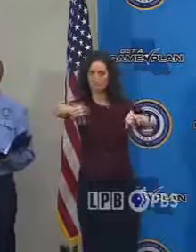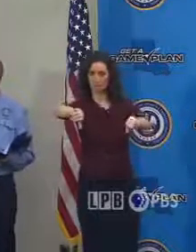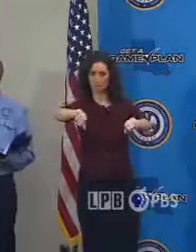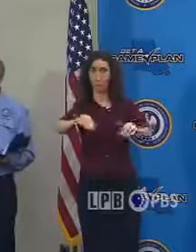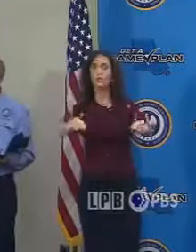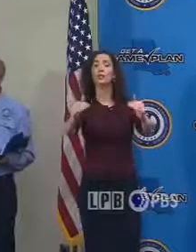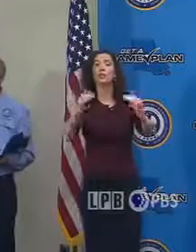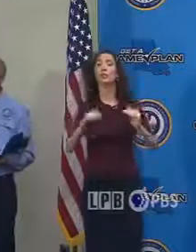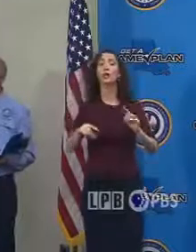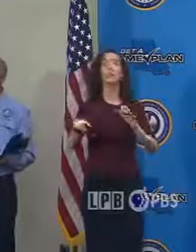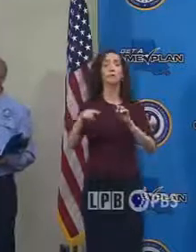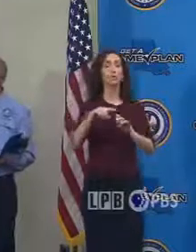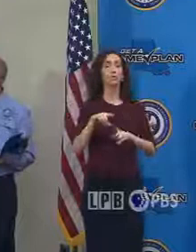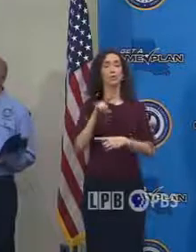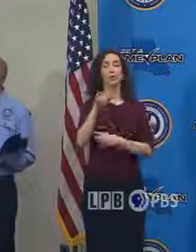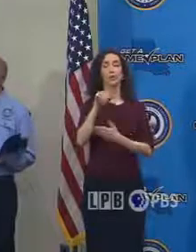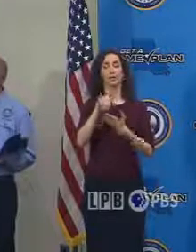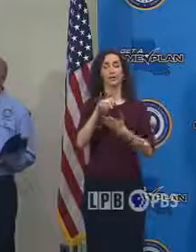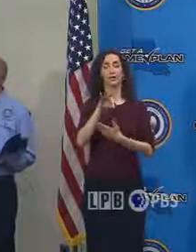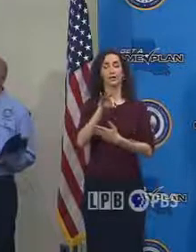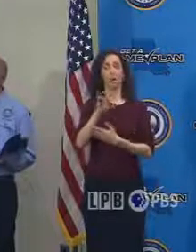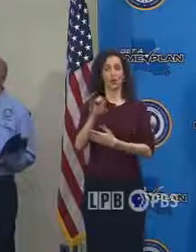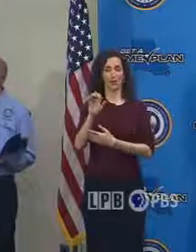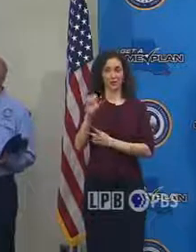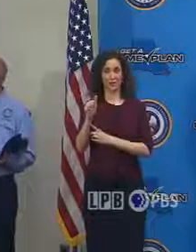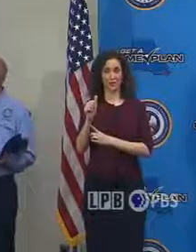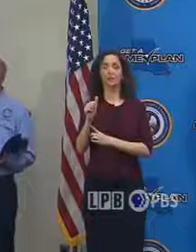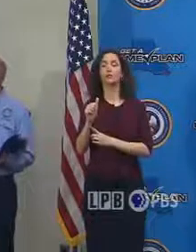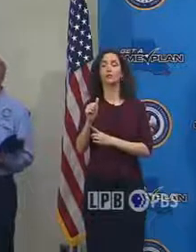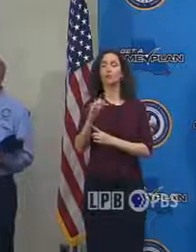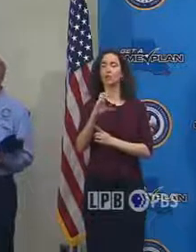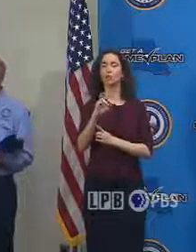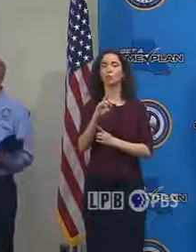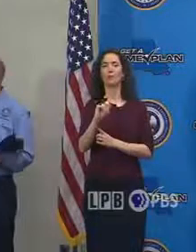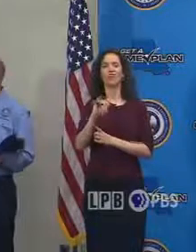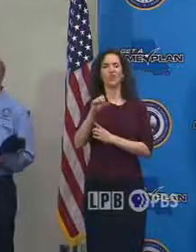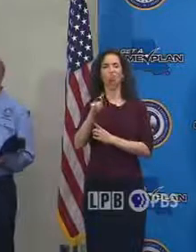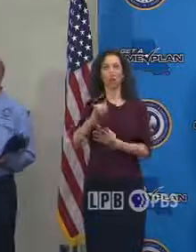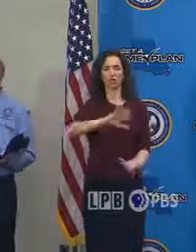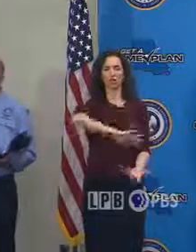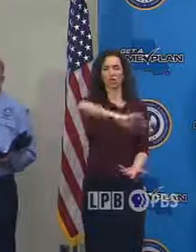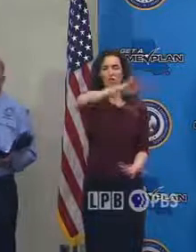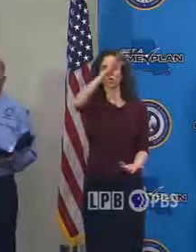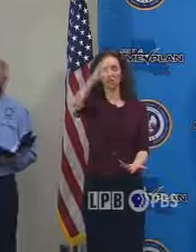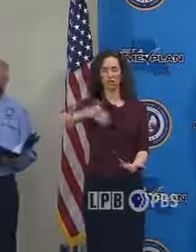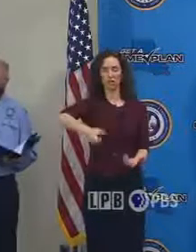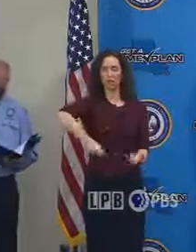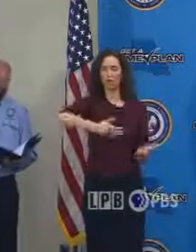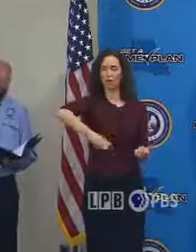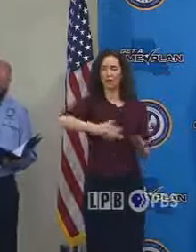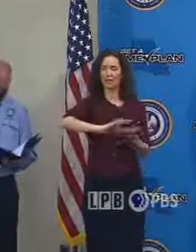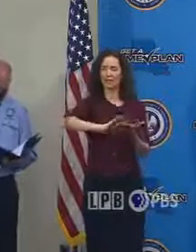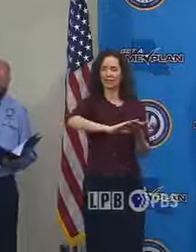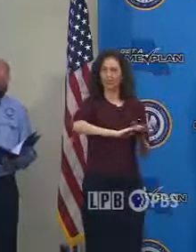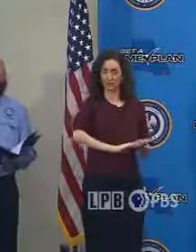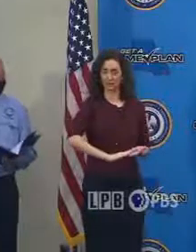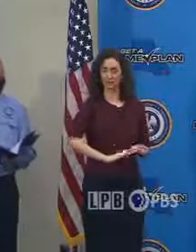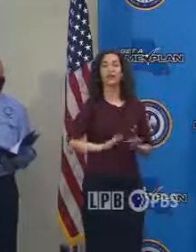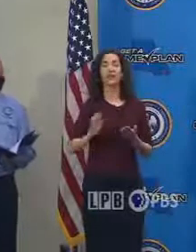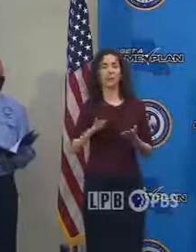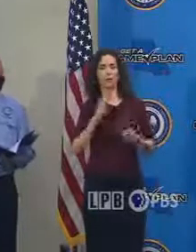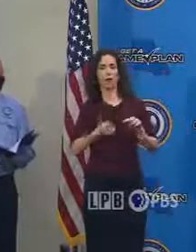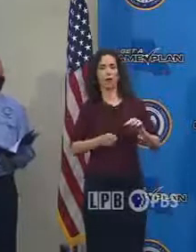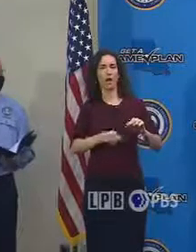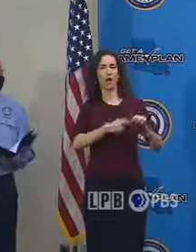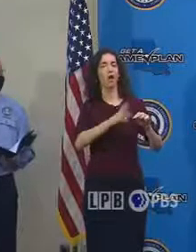removed over 1,910 cubic yards of debris, and those numbers will continue to grow as we shift from